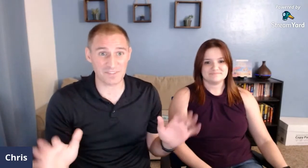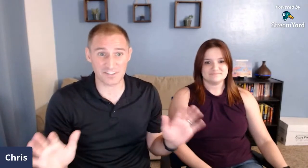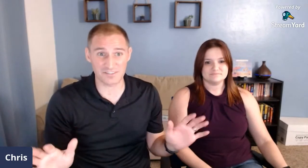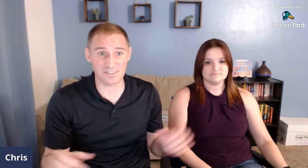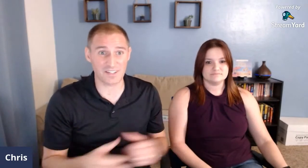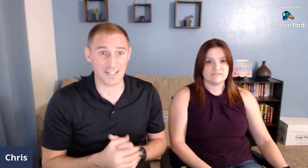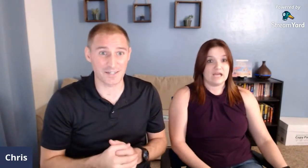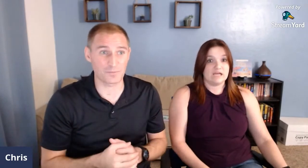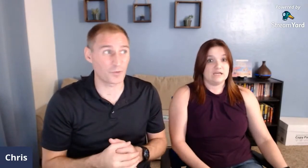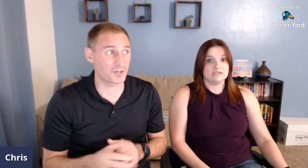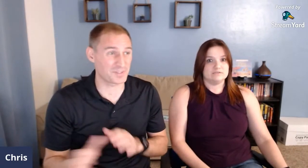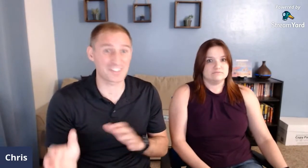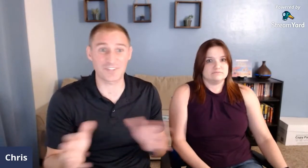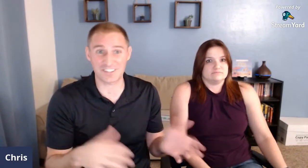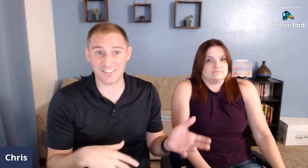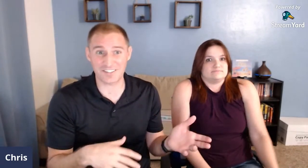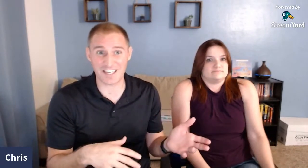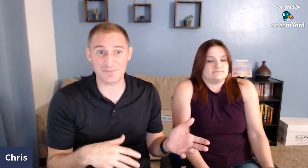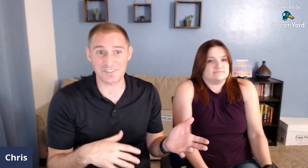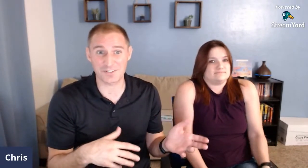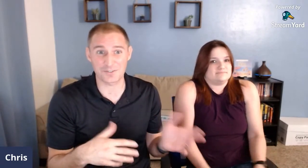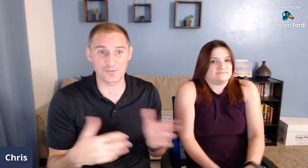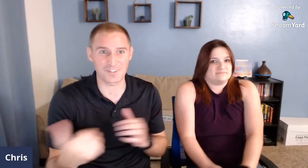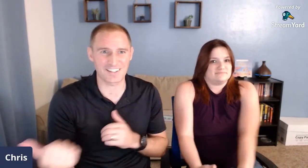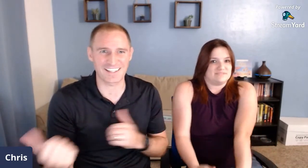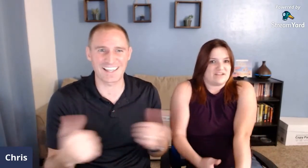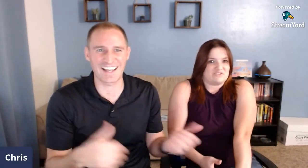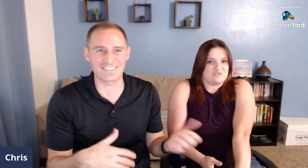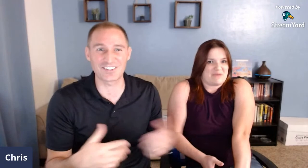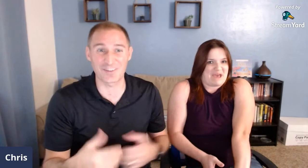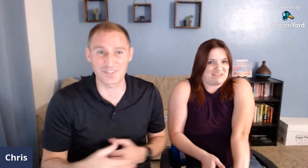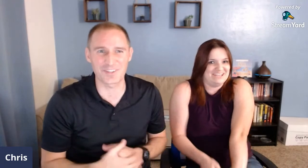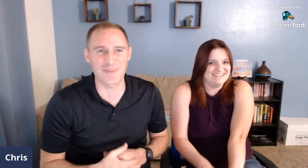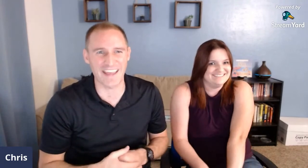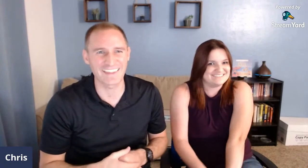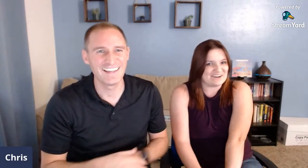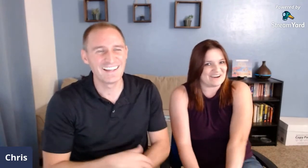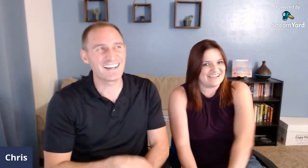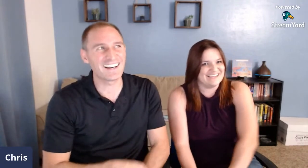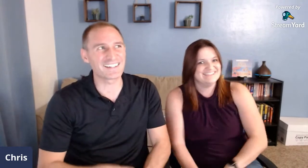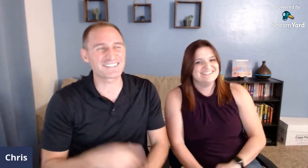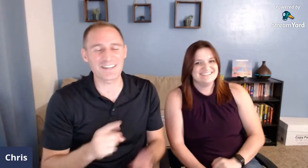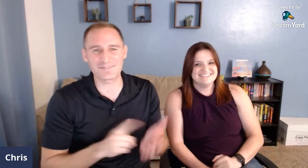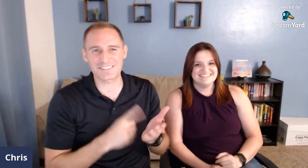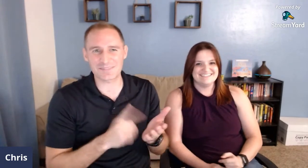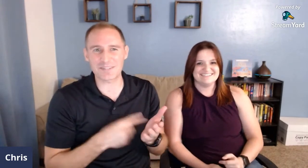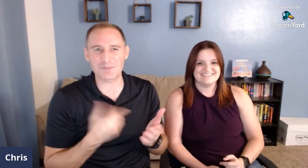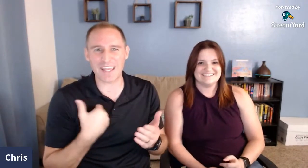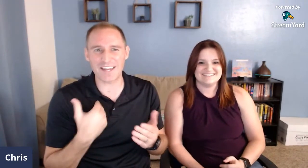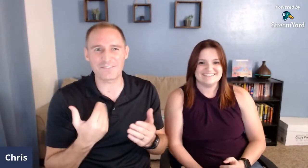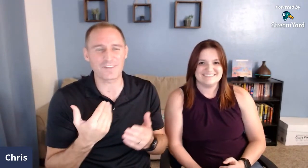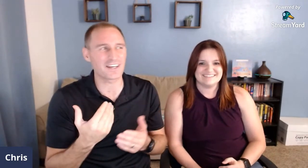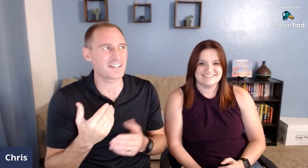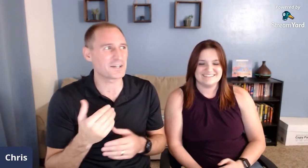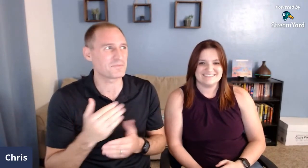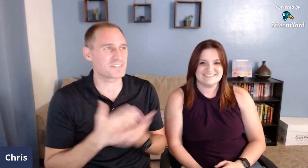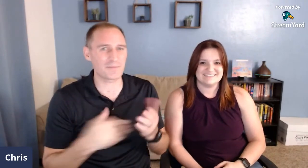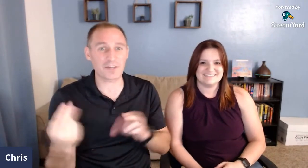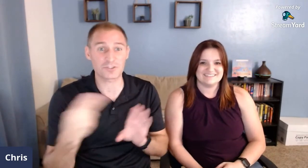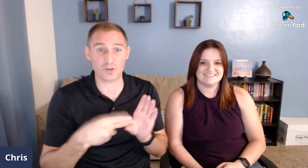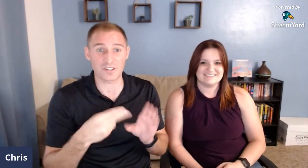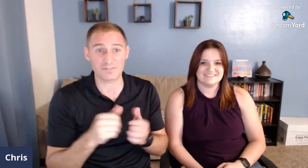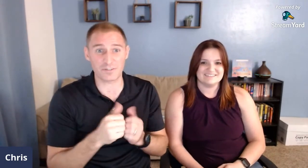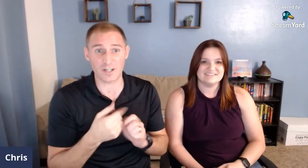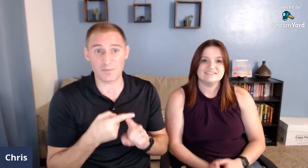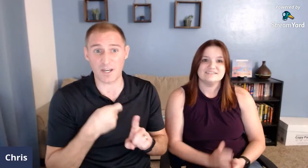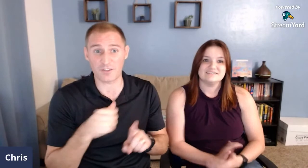of those time zones, we're Pacific Standard Time, so you have to do the math. Sorry. Sometimes we have some